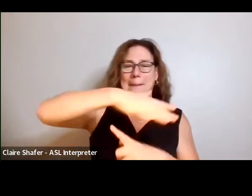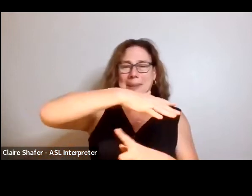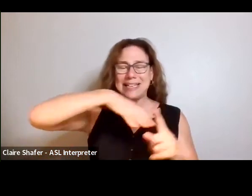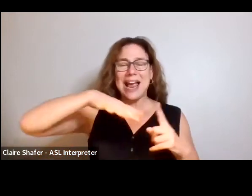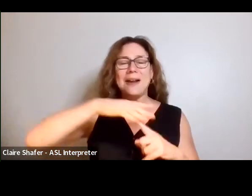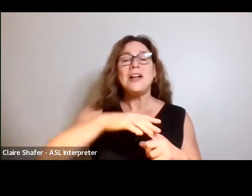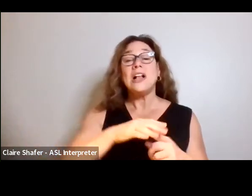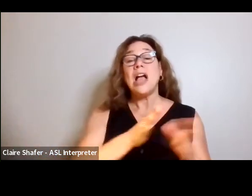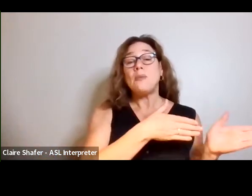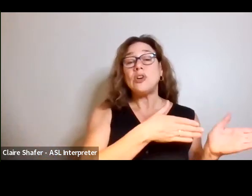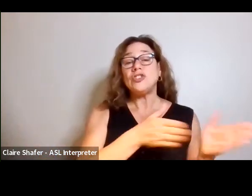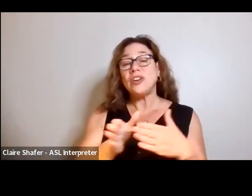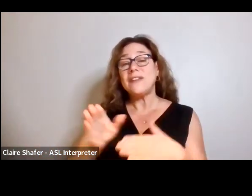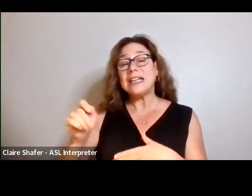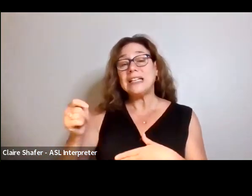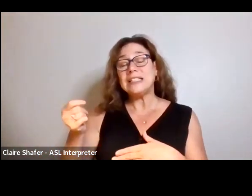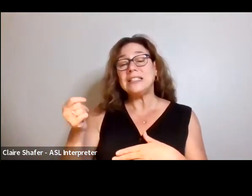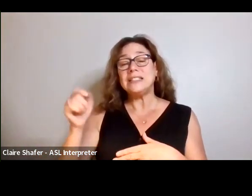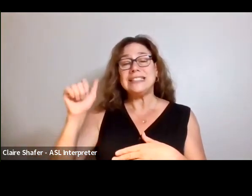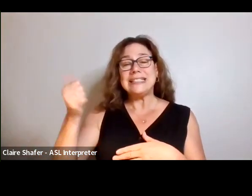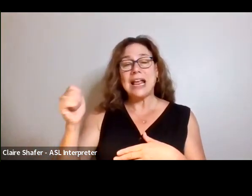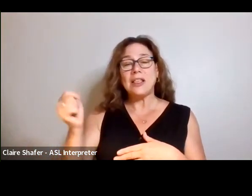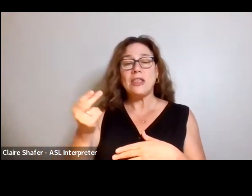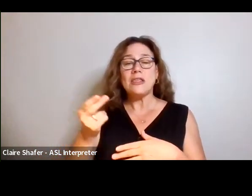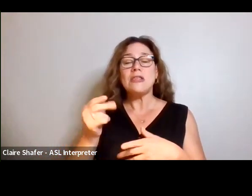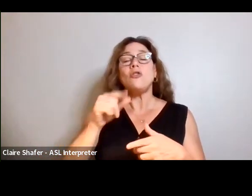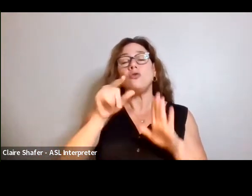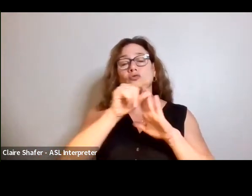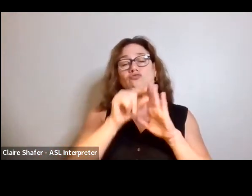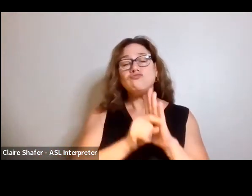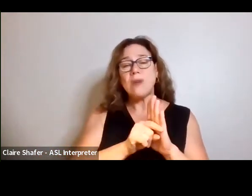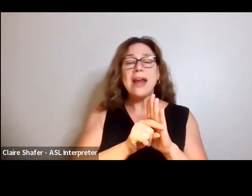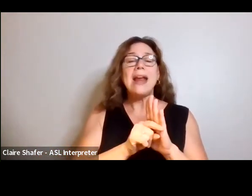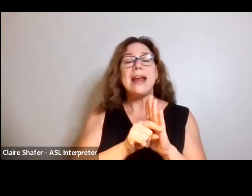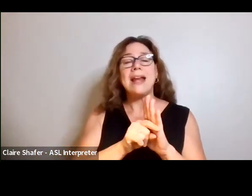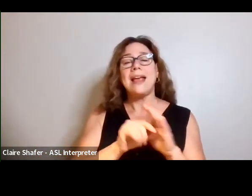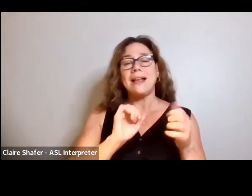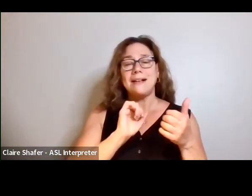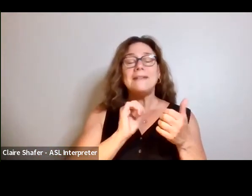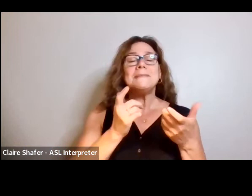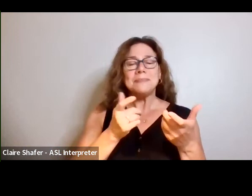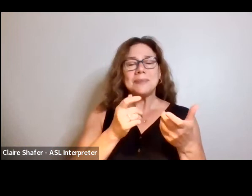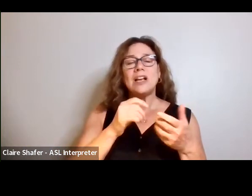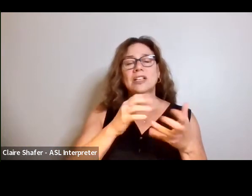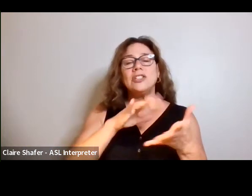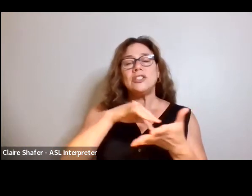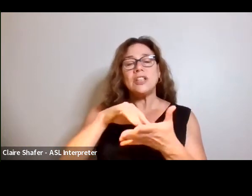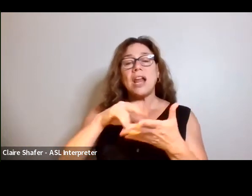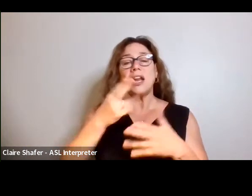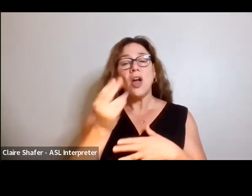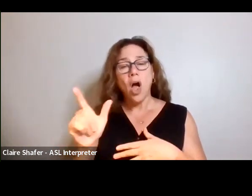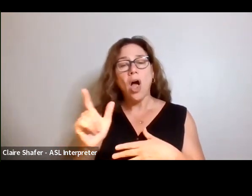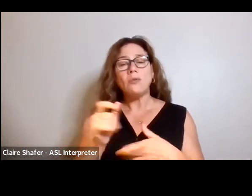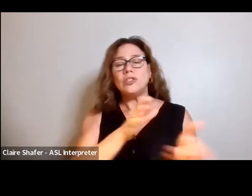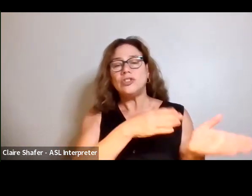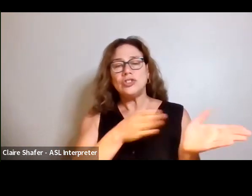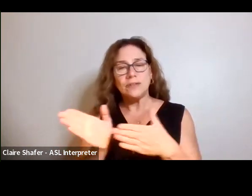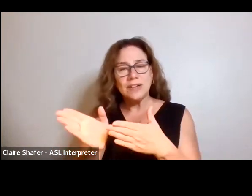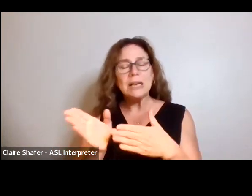grade athletic PE and study hall. We were just going right in. It was a really fast shift, but we're in it to win it. So here we